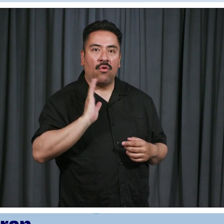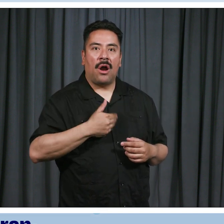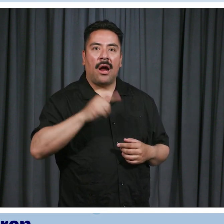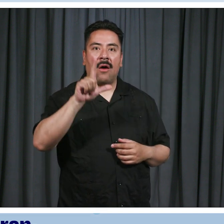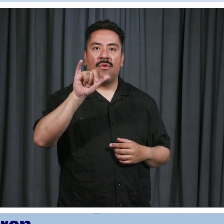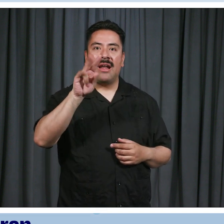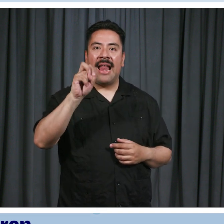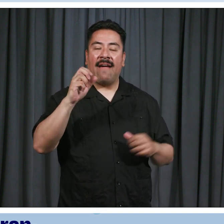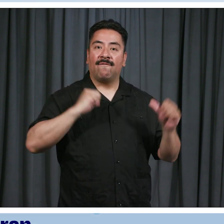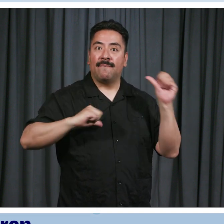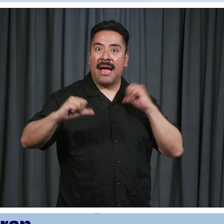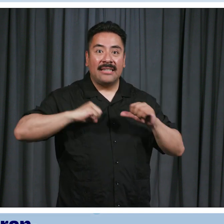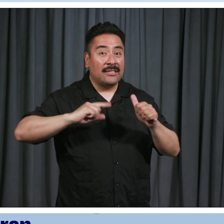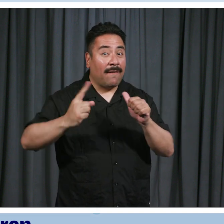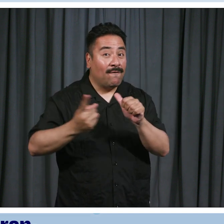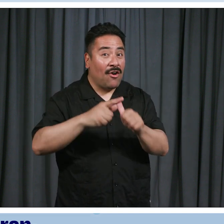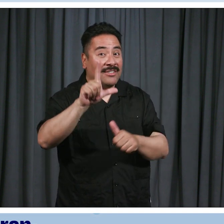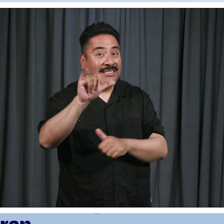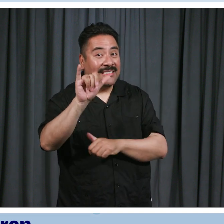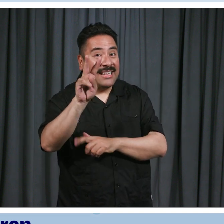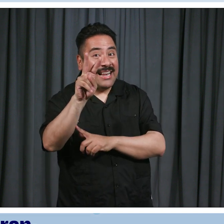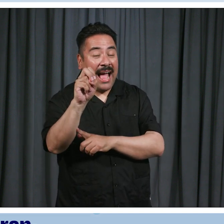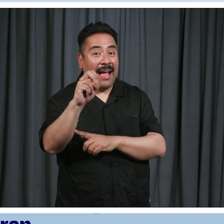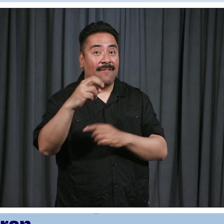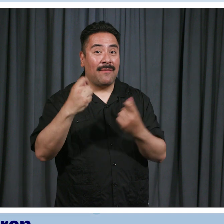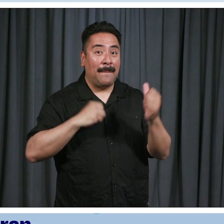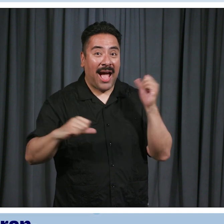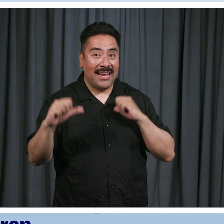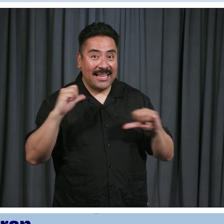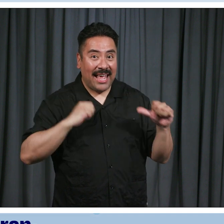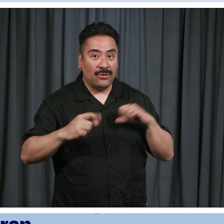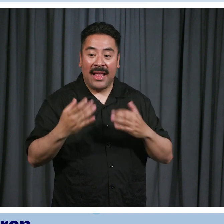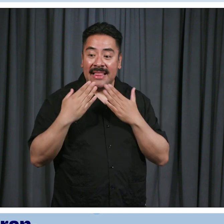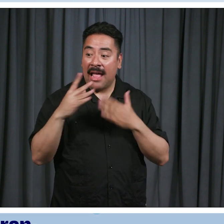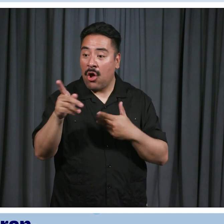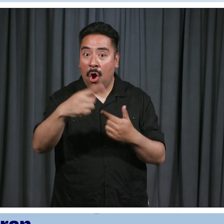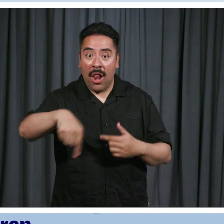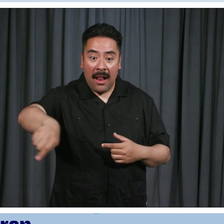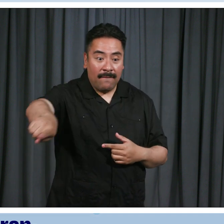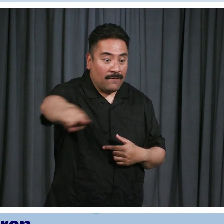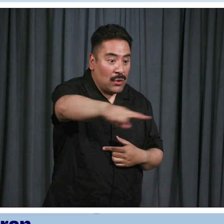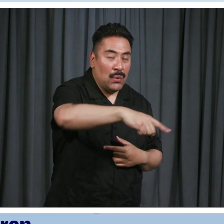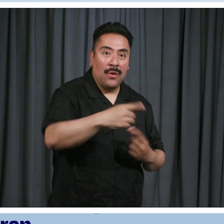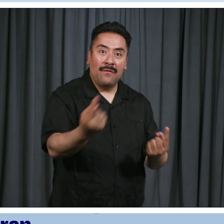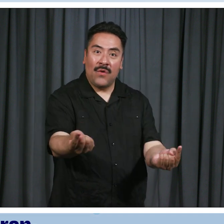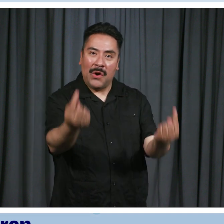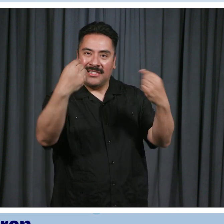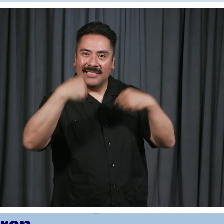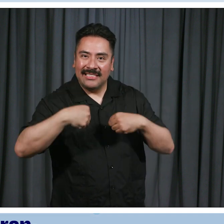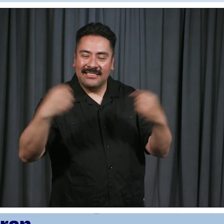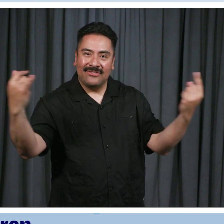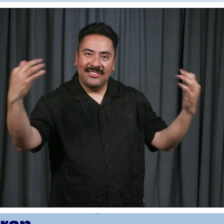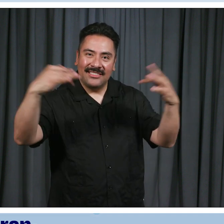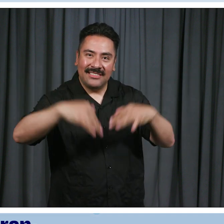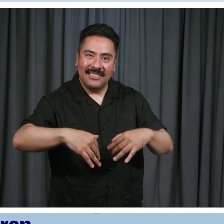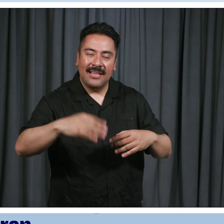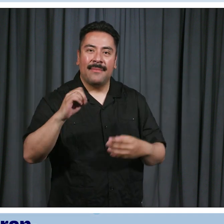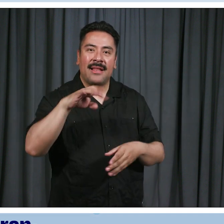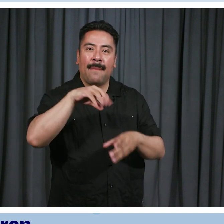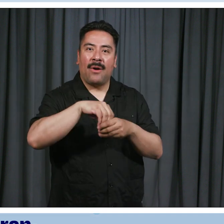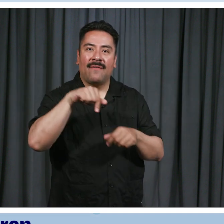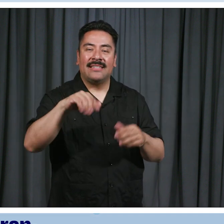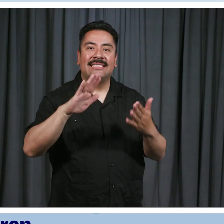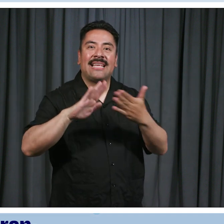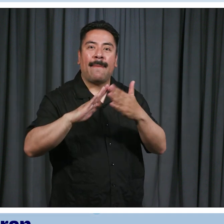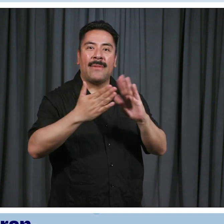live podcast, our first ever live podcast. And we want to thank all of you for participating and being part of